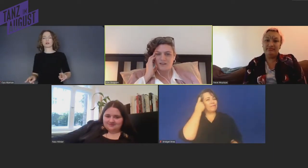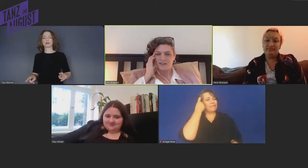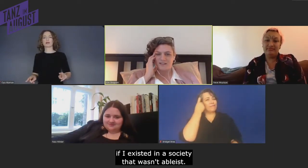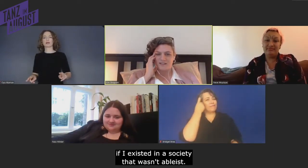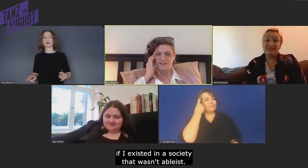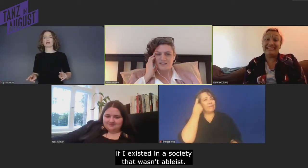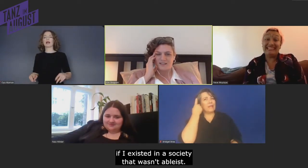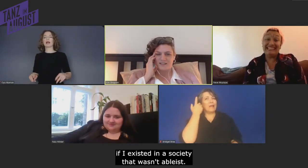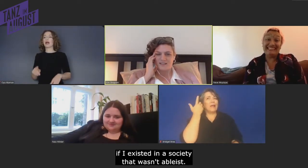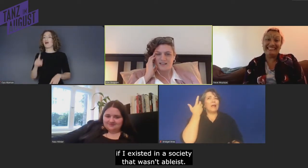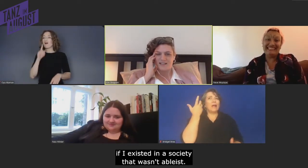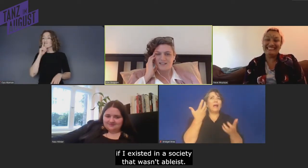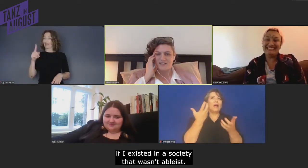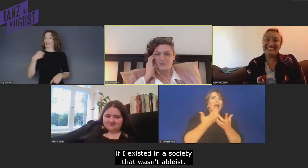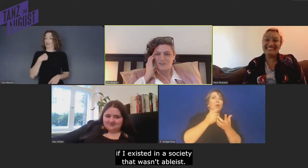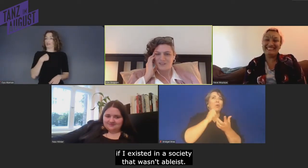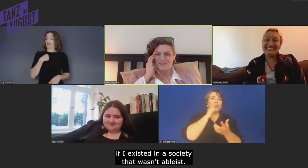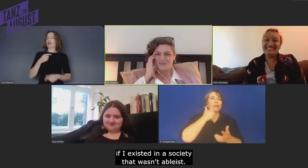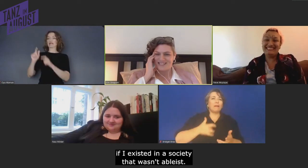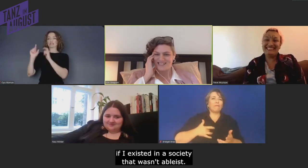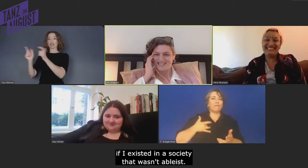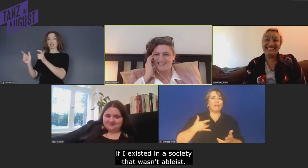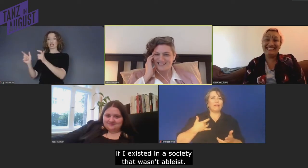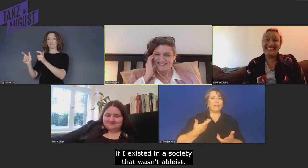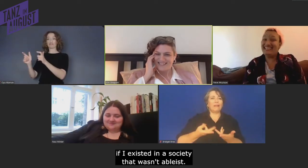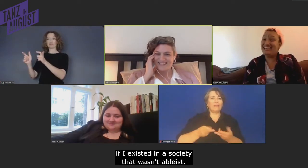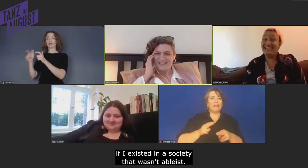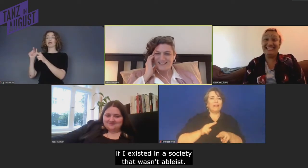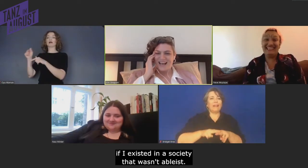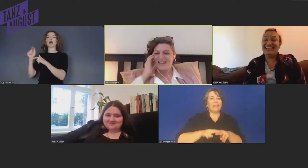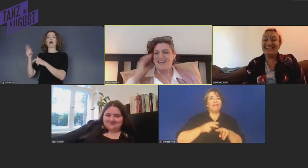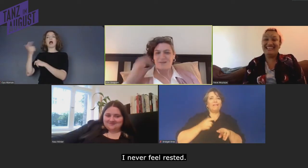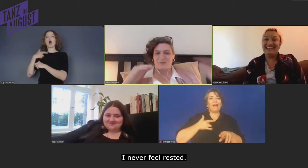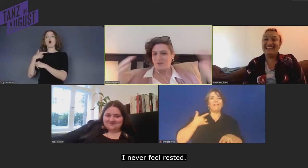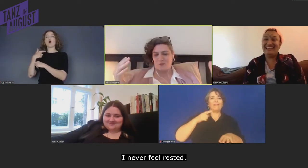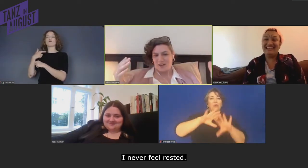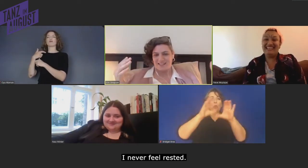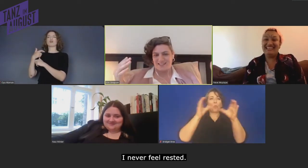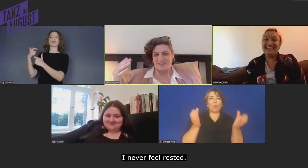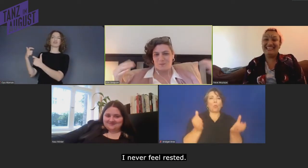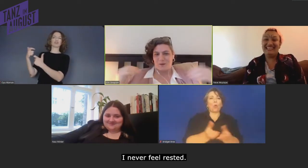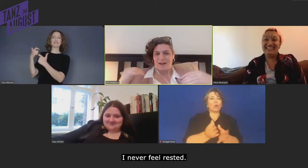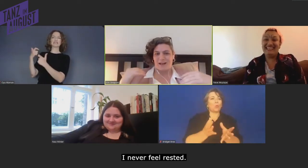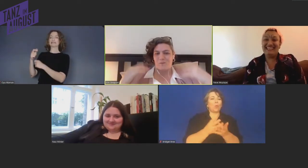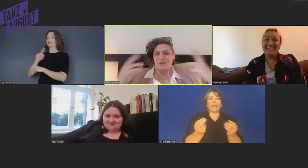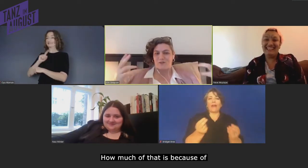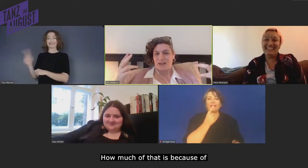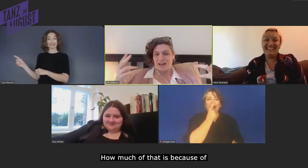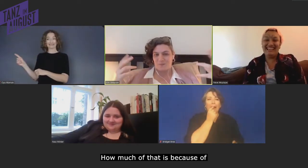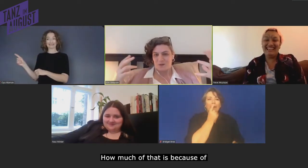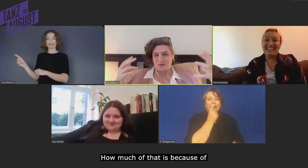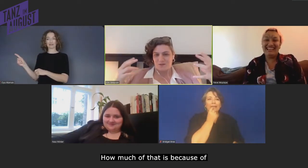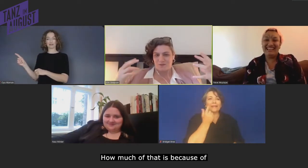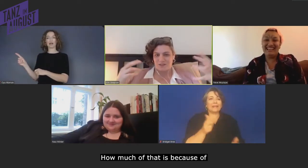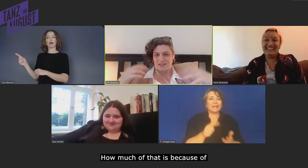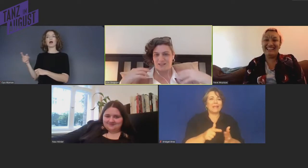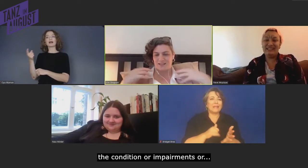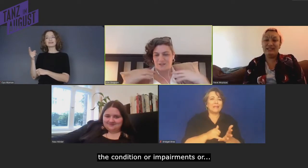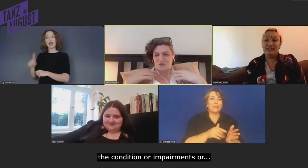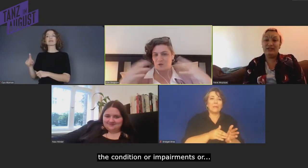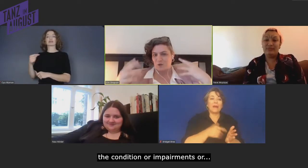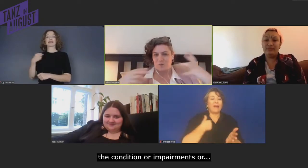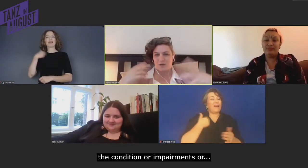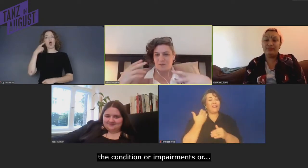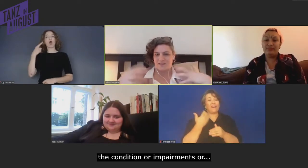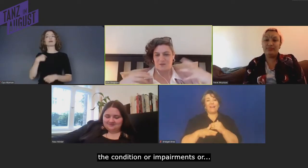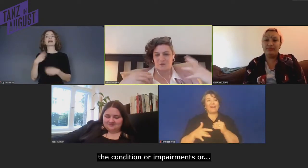I existed in a society that wasn't ableist. And I never feel rested, but how much of that is because of the condition